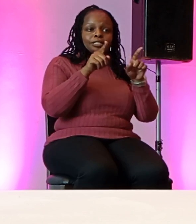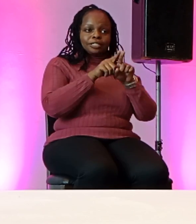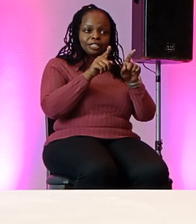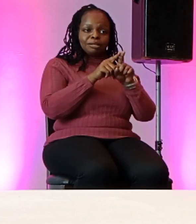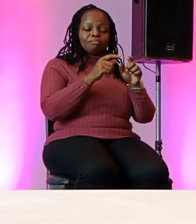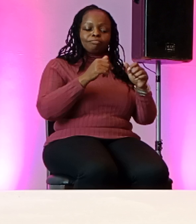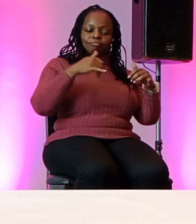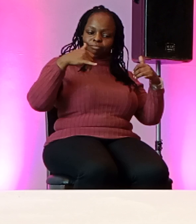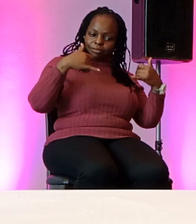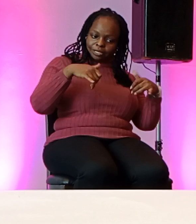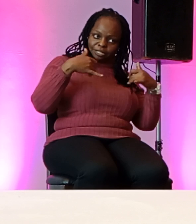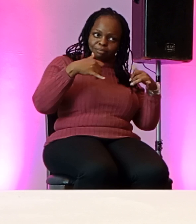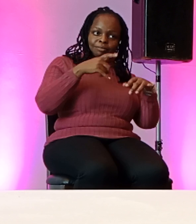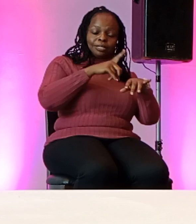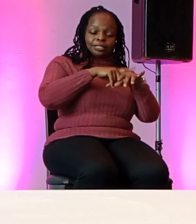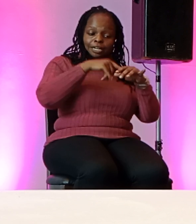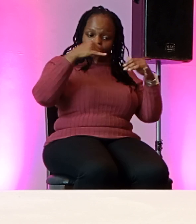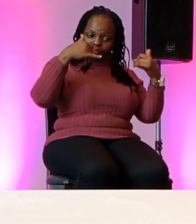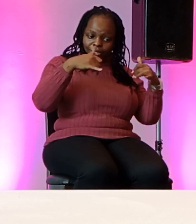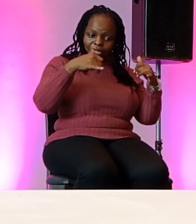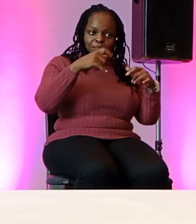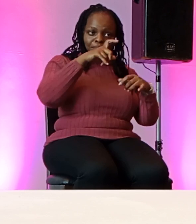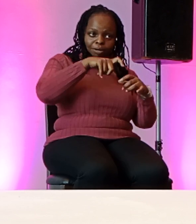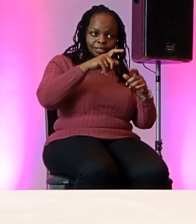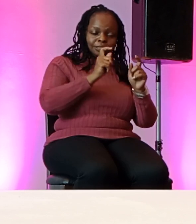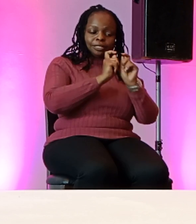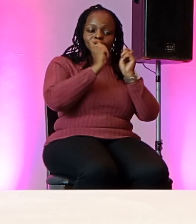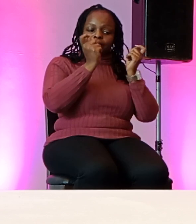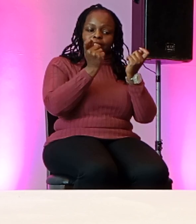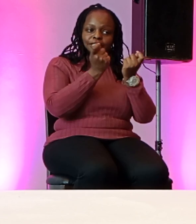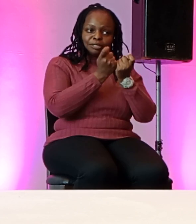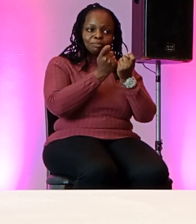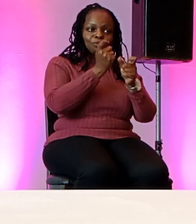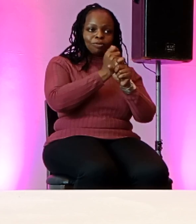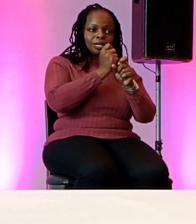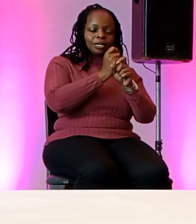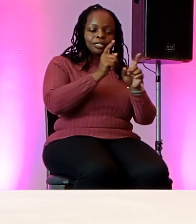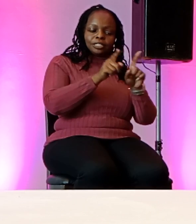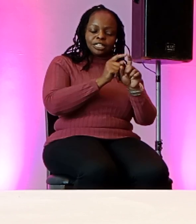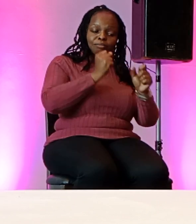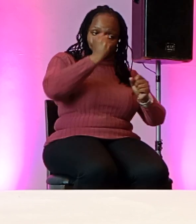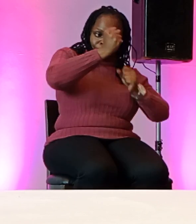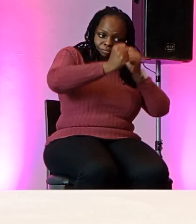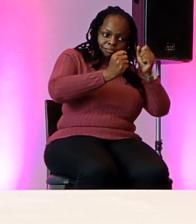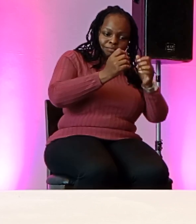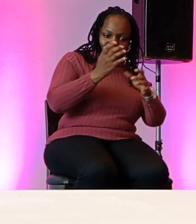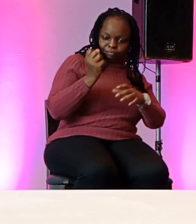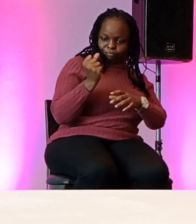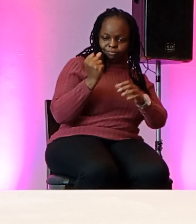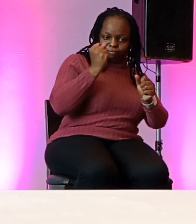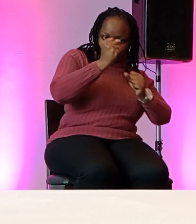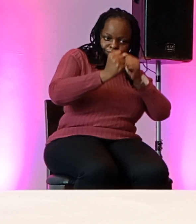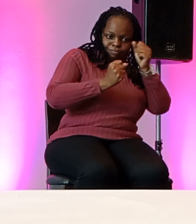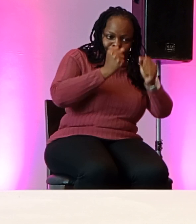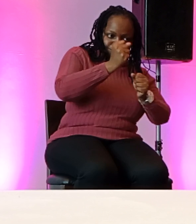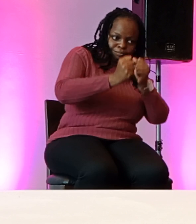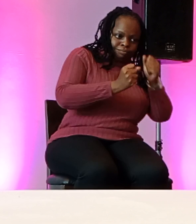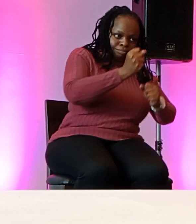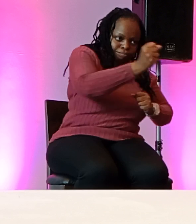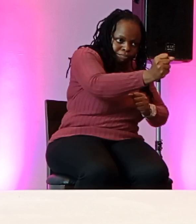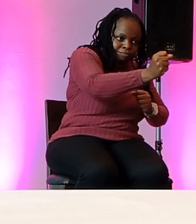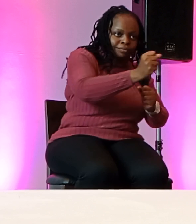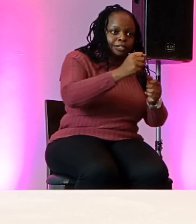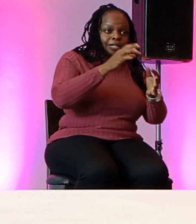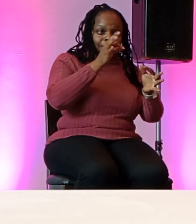doing relay, it is teamwork. I will run, pass the baton to the next person, to the next person. If we don't help